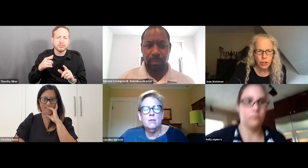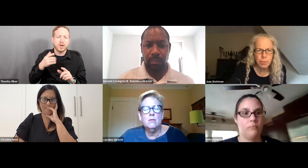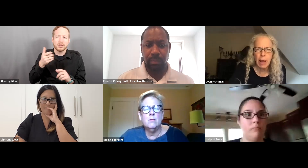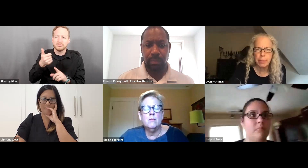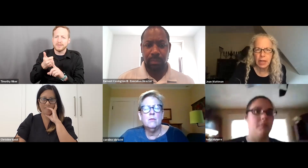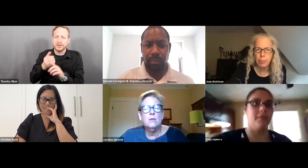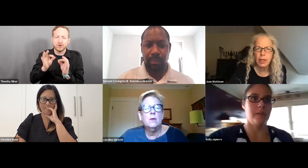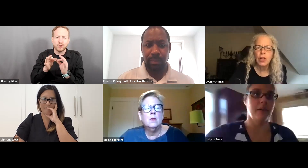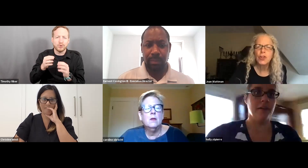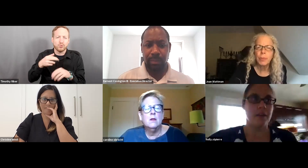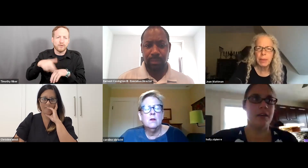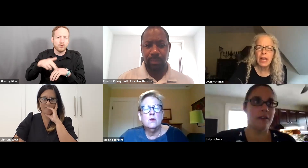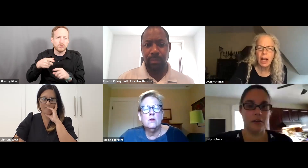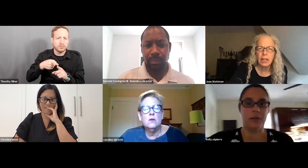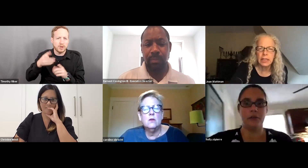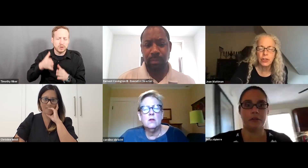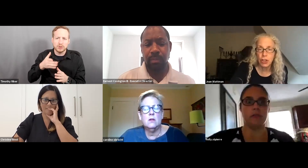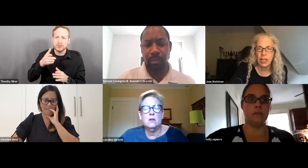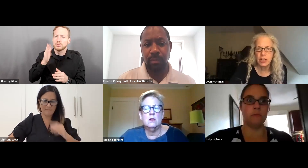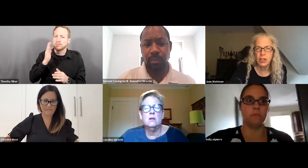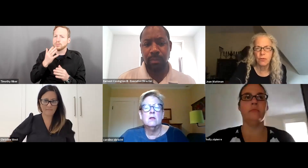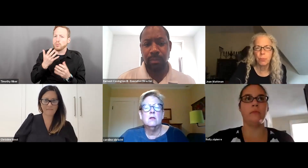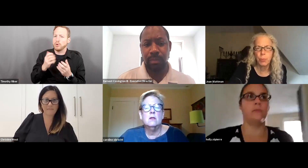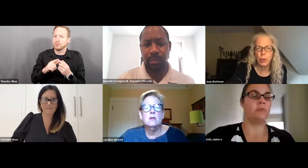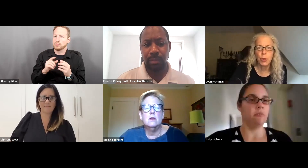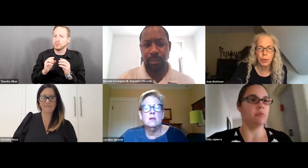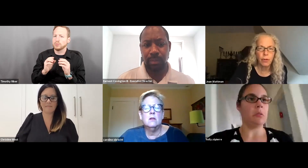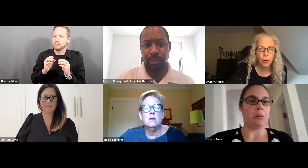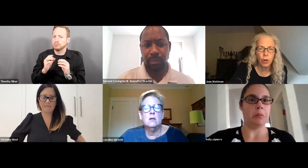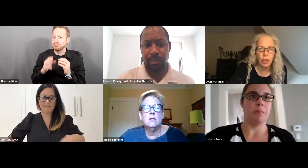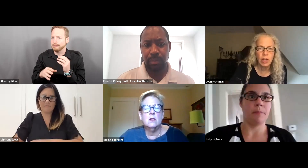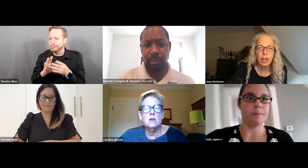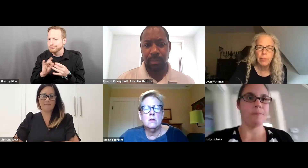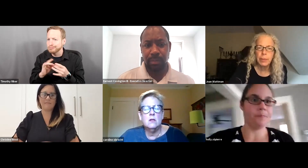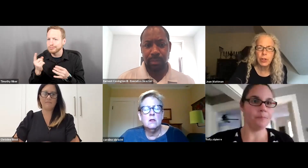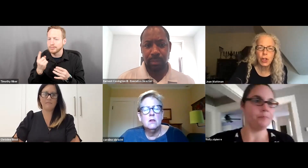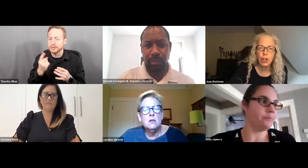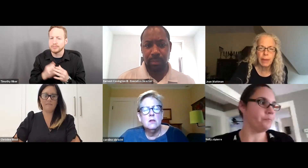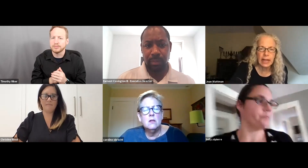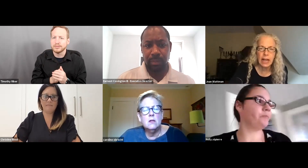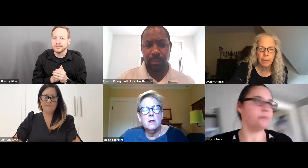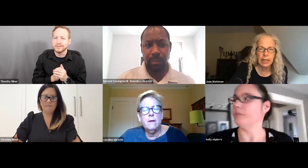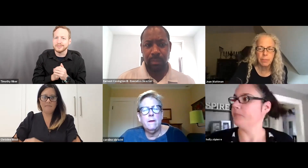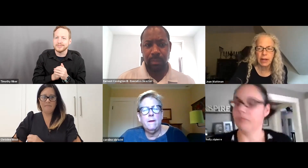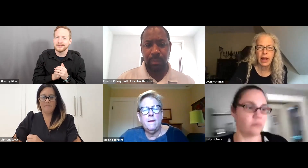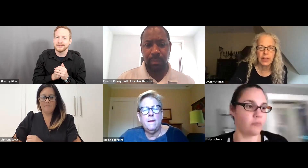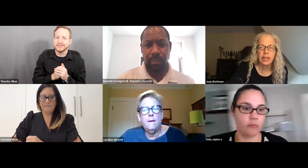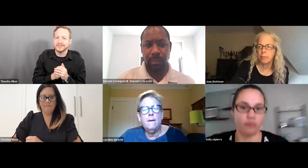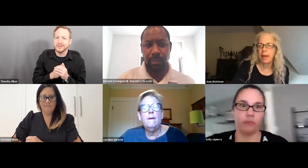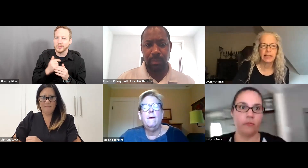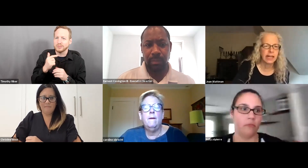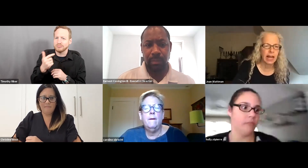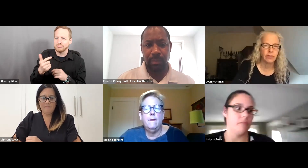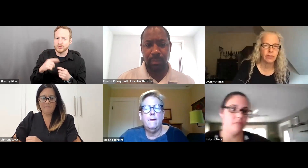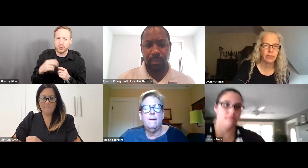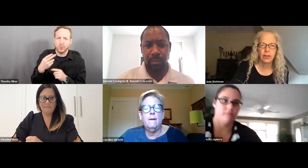Holly just popped up. So maybe Holly, she does the interpreter referral. Maybe she could make a comment about how this will